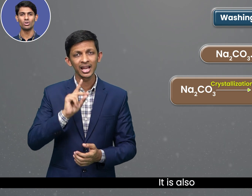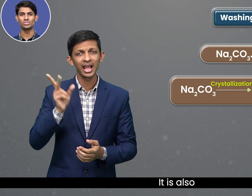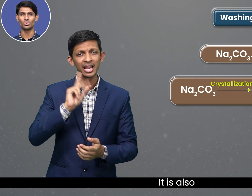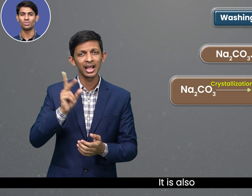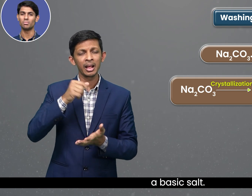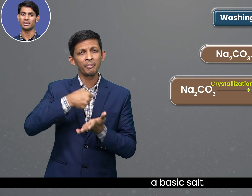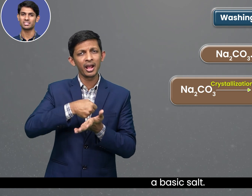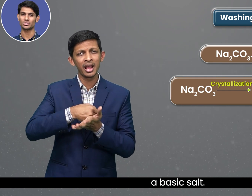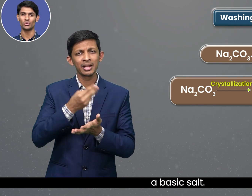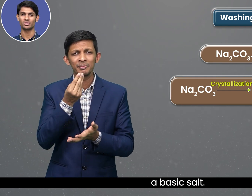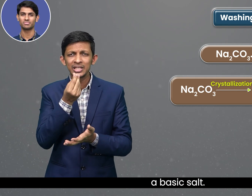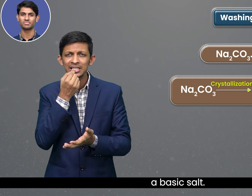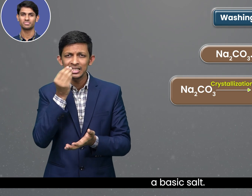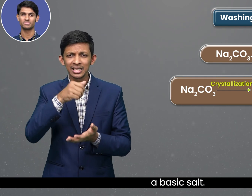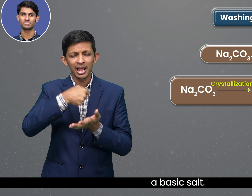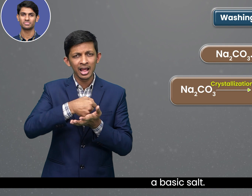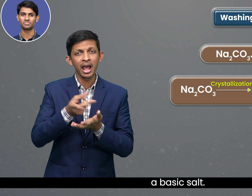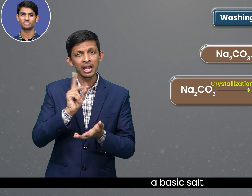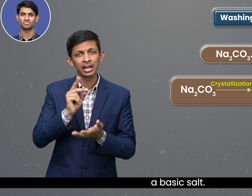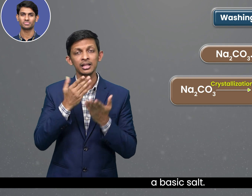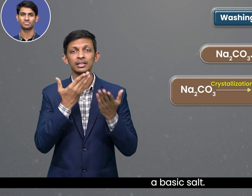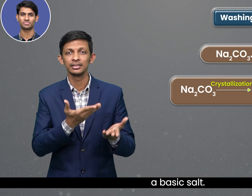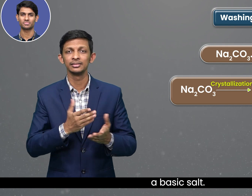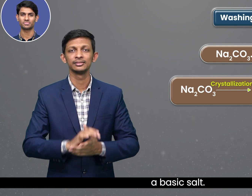It is also a basic salt.